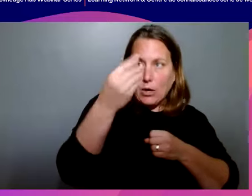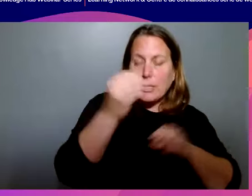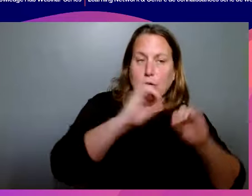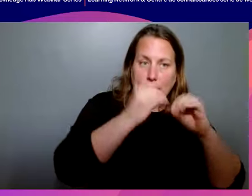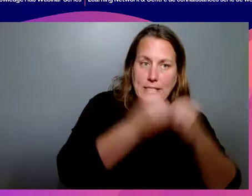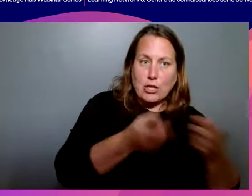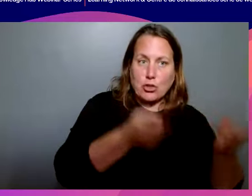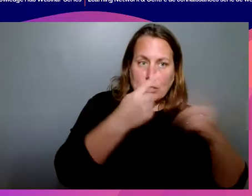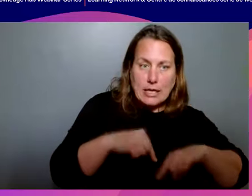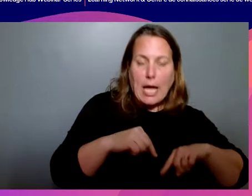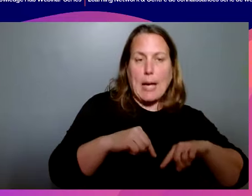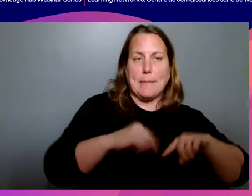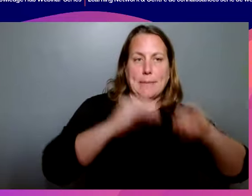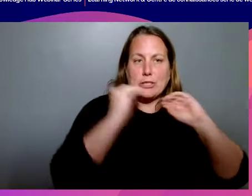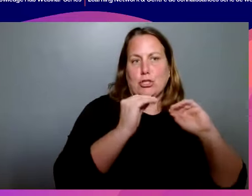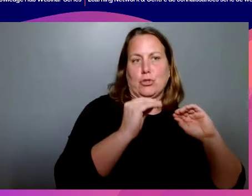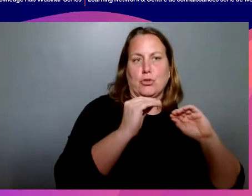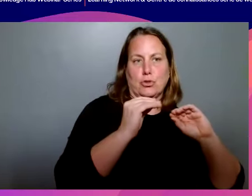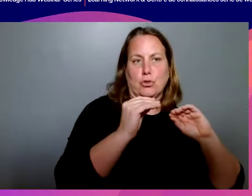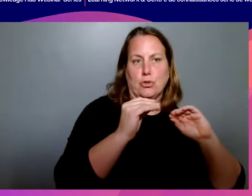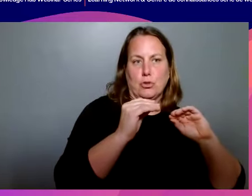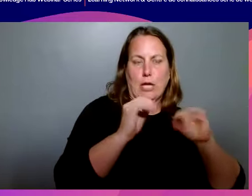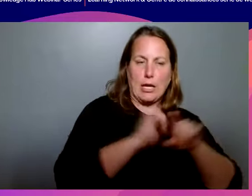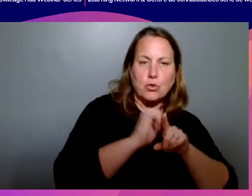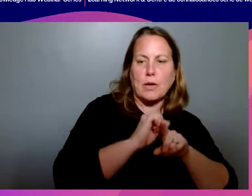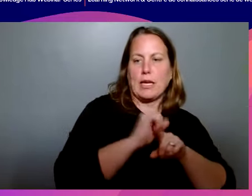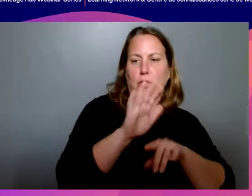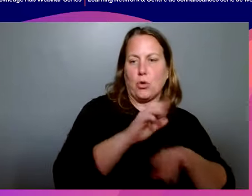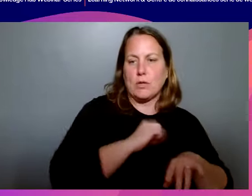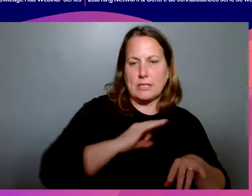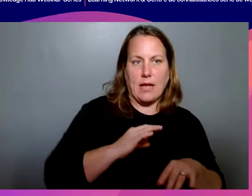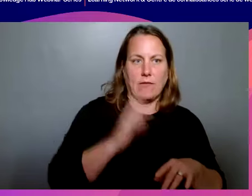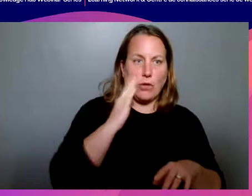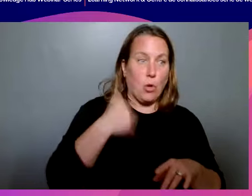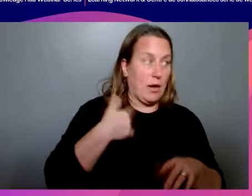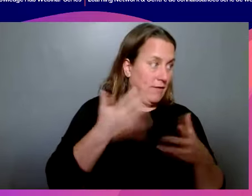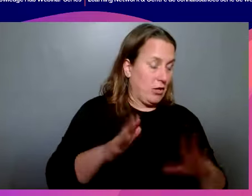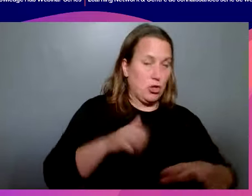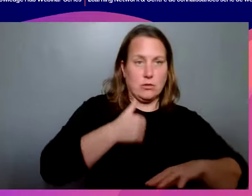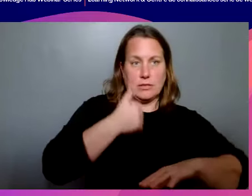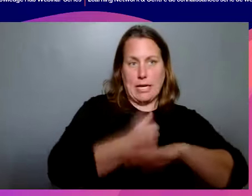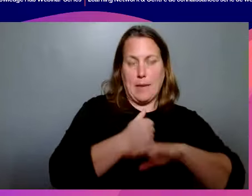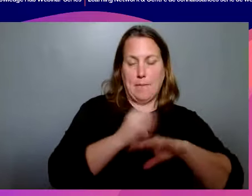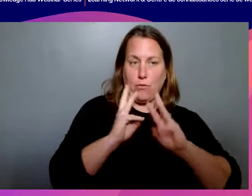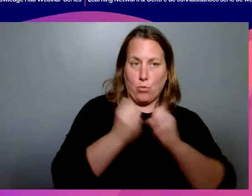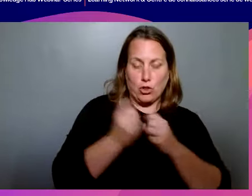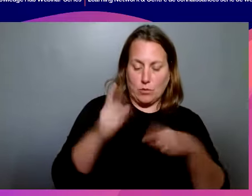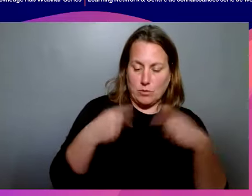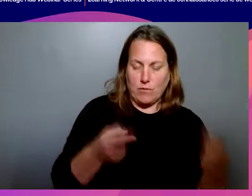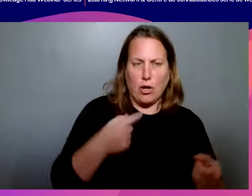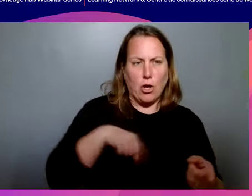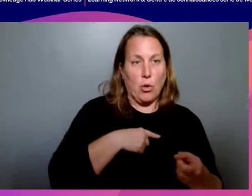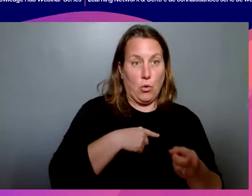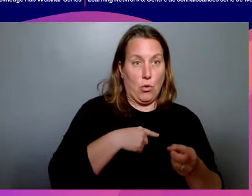organizations that's what they do, right? Like I co-founded Workshop. We've been doing those trainings. We've only been around